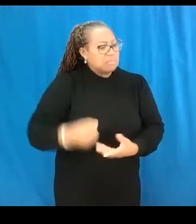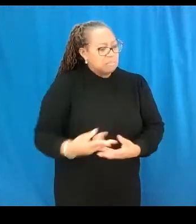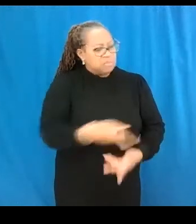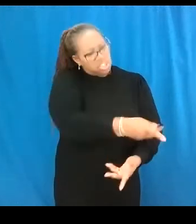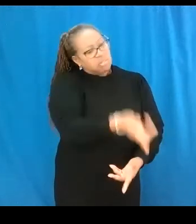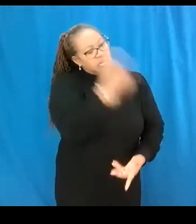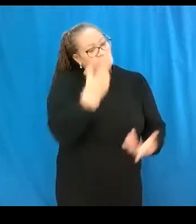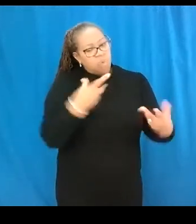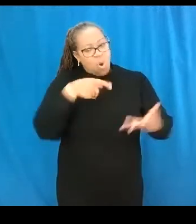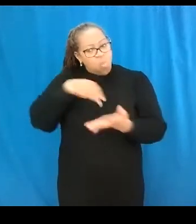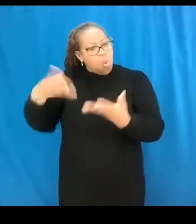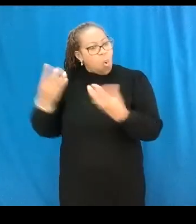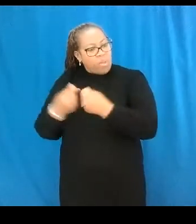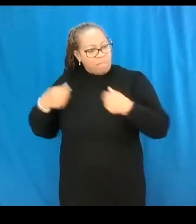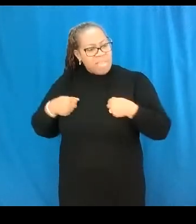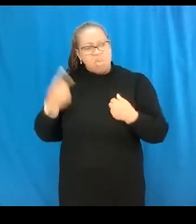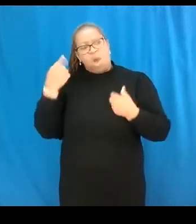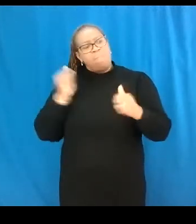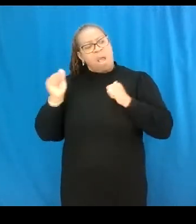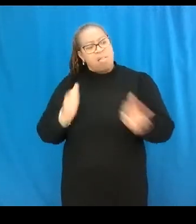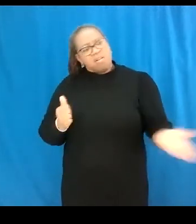1 mile to my next destination.